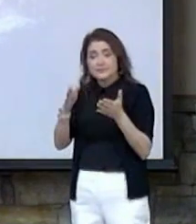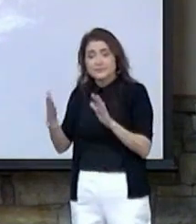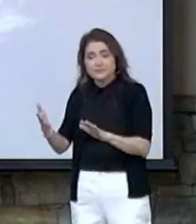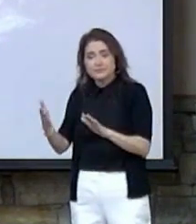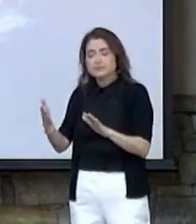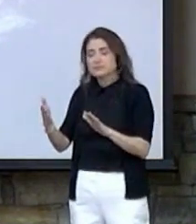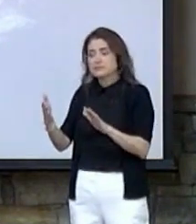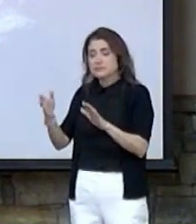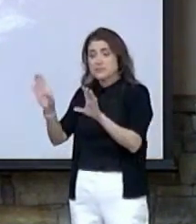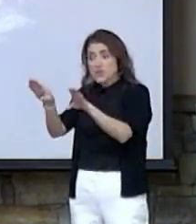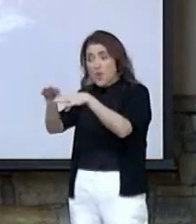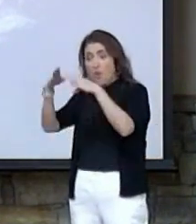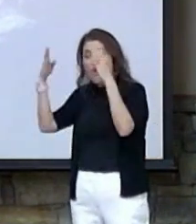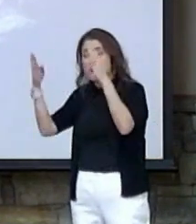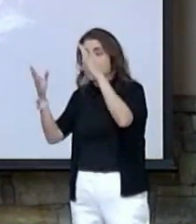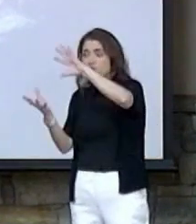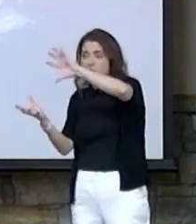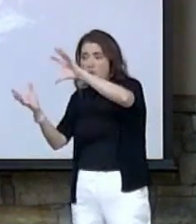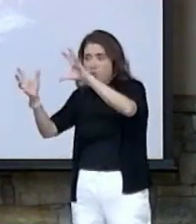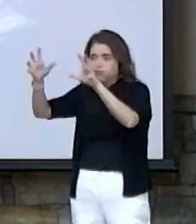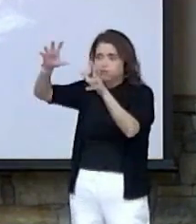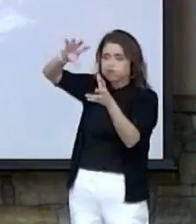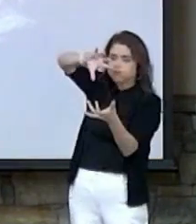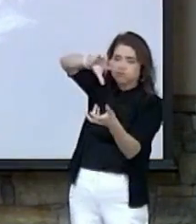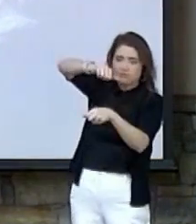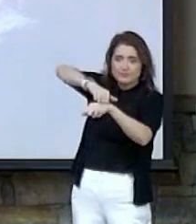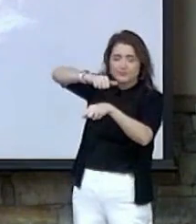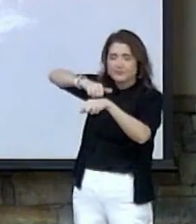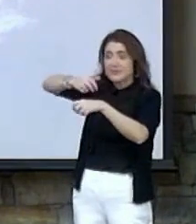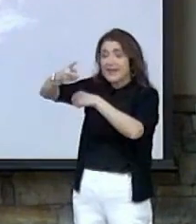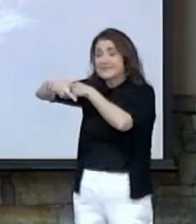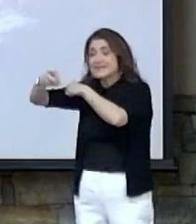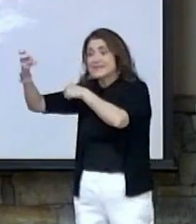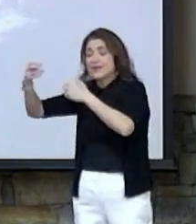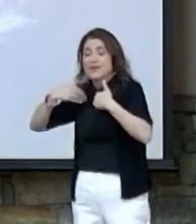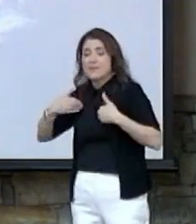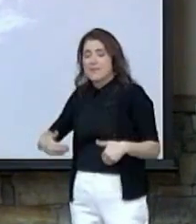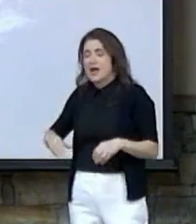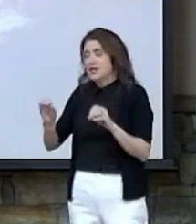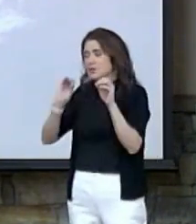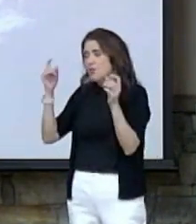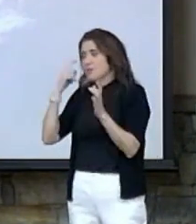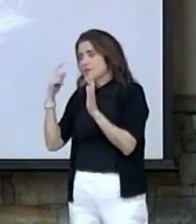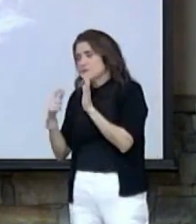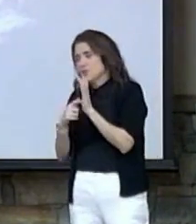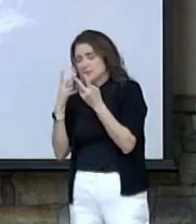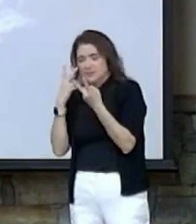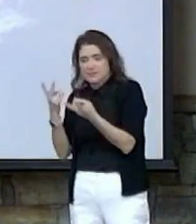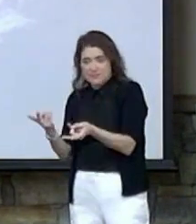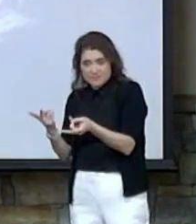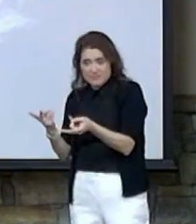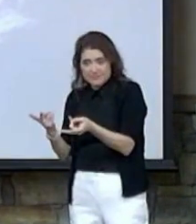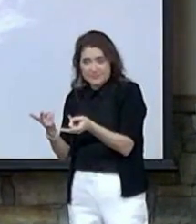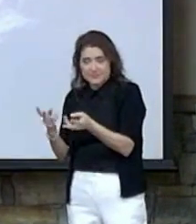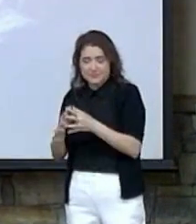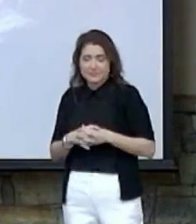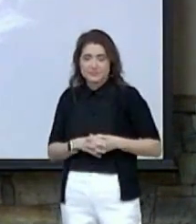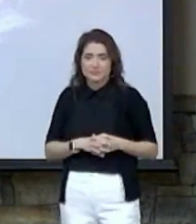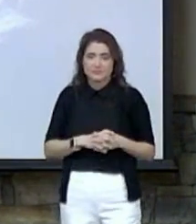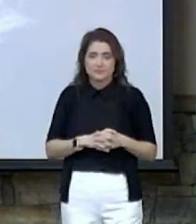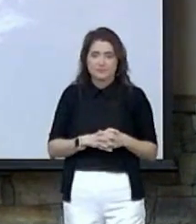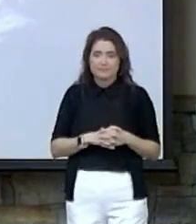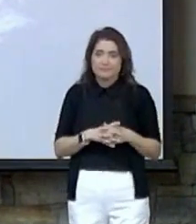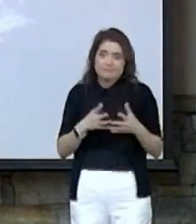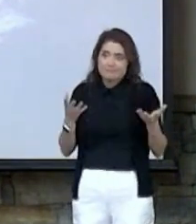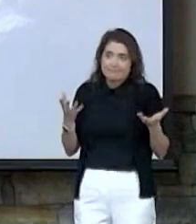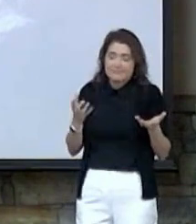that tomb, roll that stone away, and steal his body with nobody seeing them as witnesses? You see, it's